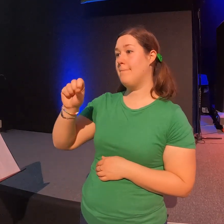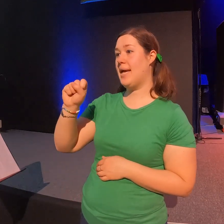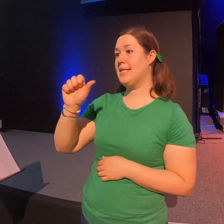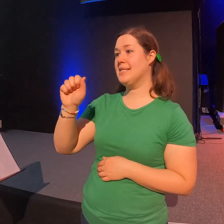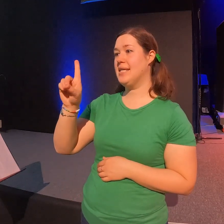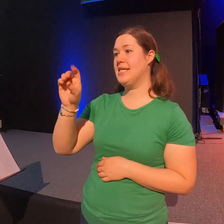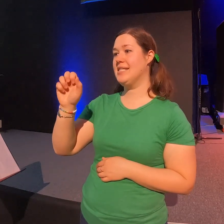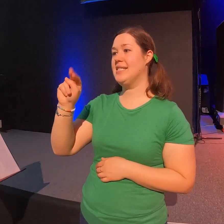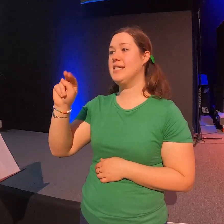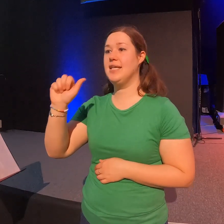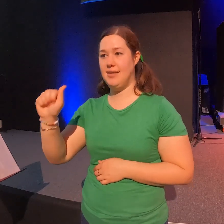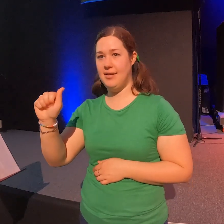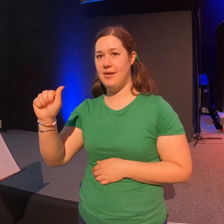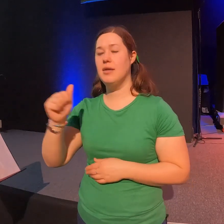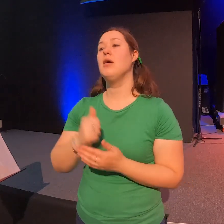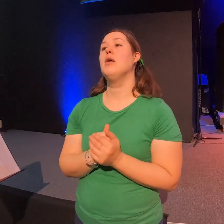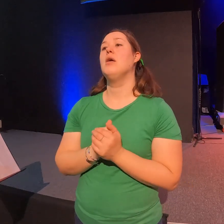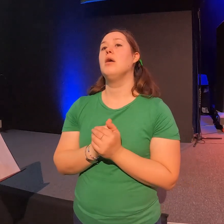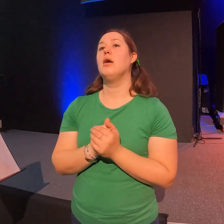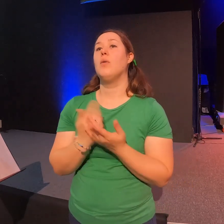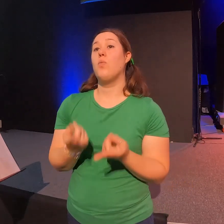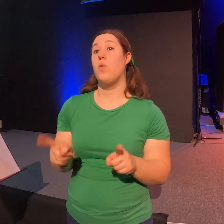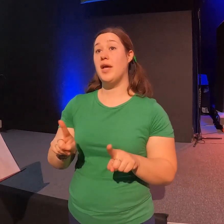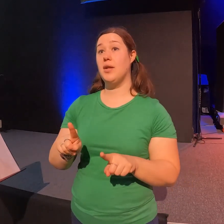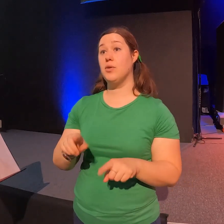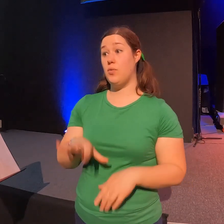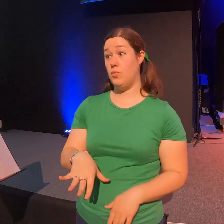Actually, I don't like that phrase. Brandy was pregnant, you know?